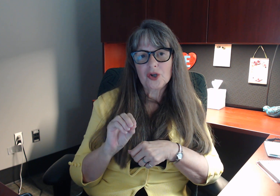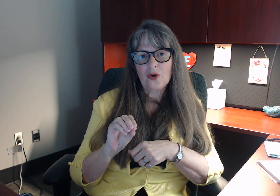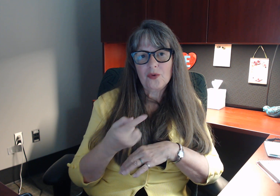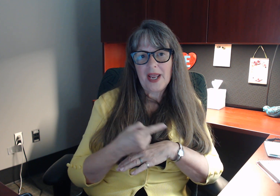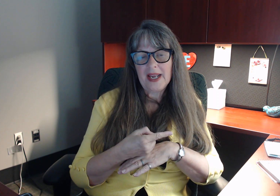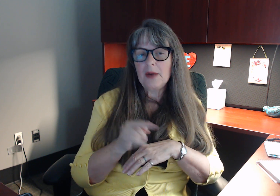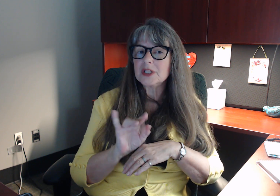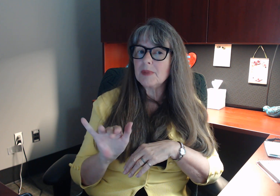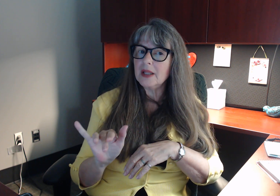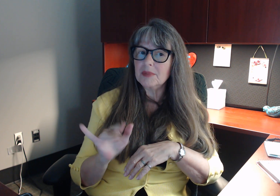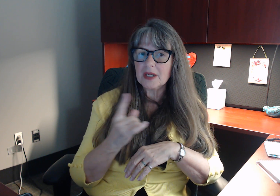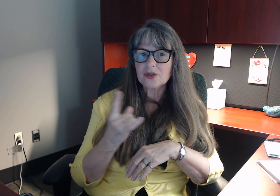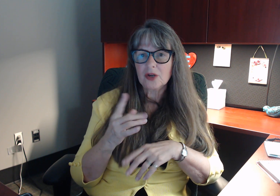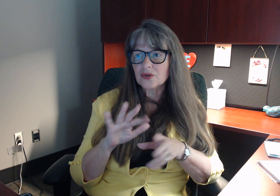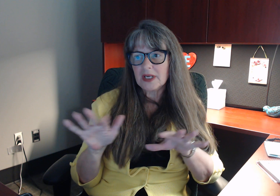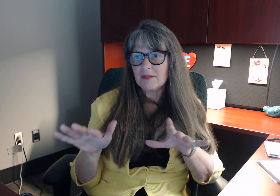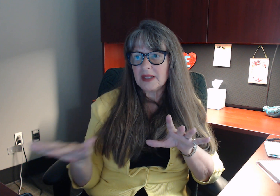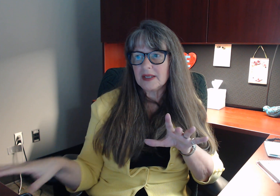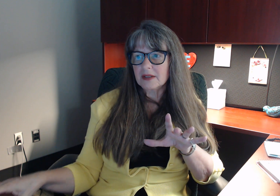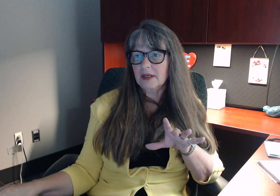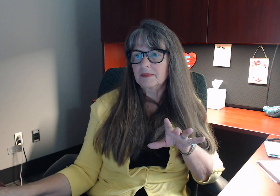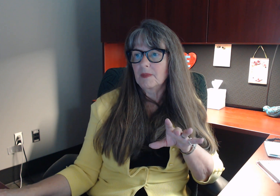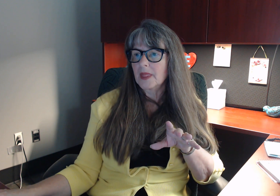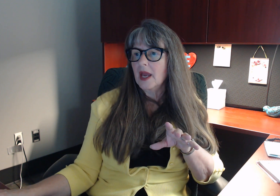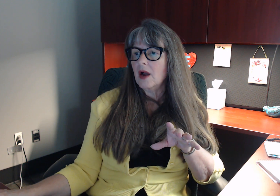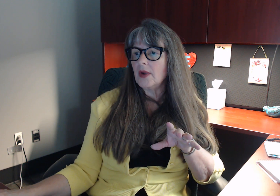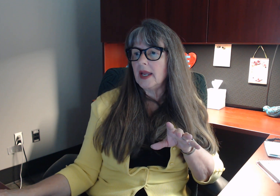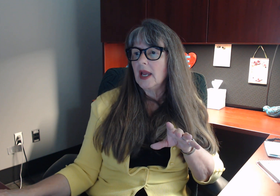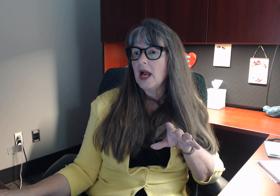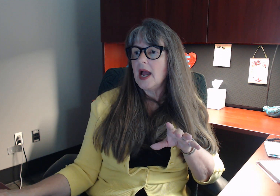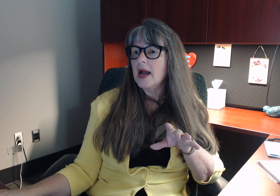Nacho Day. And I would spell it because nacho's going to have many things on it. Okay.